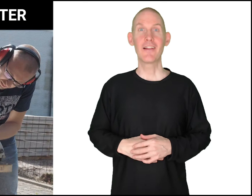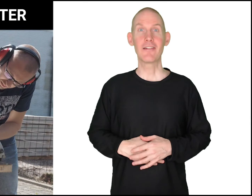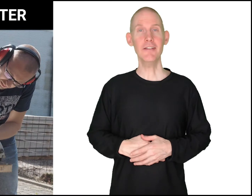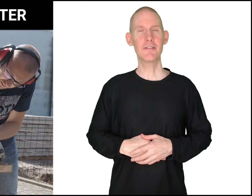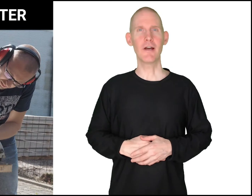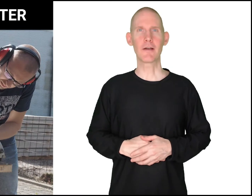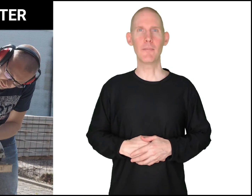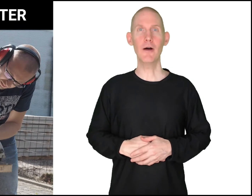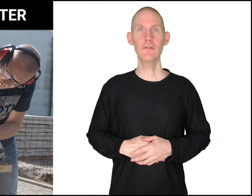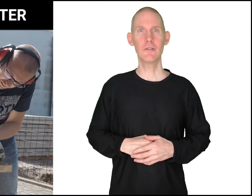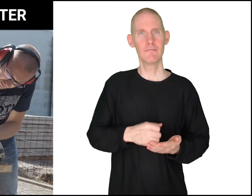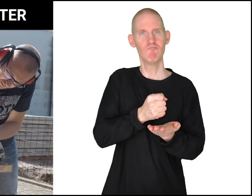Let's talk about